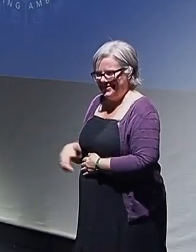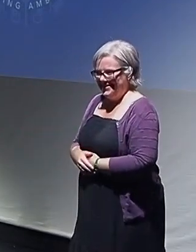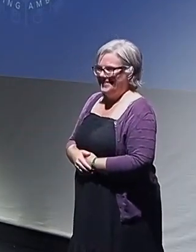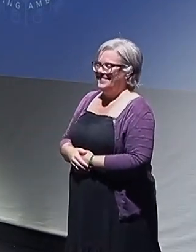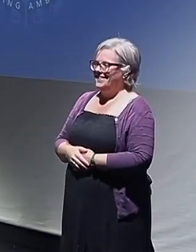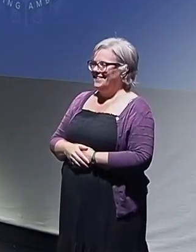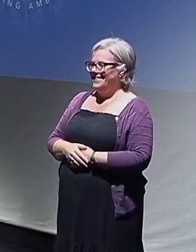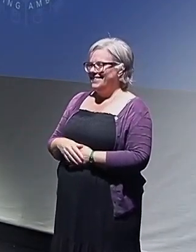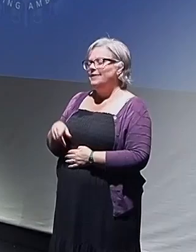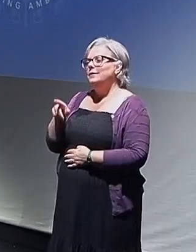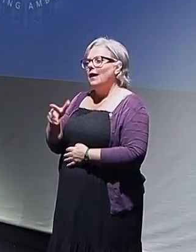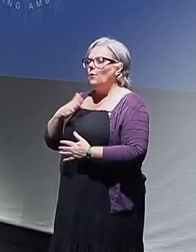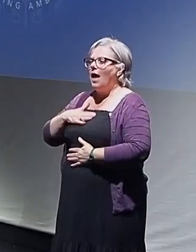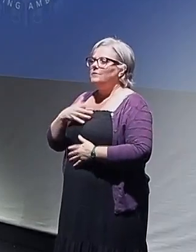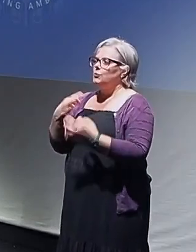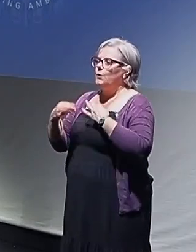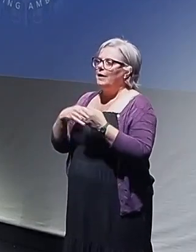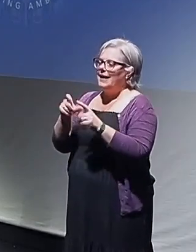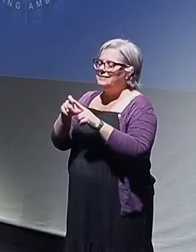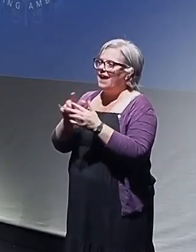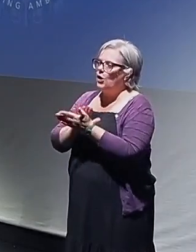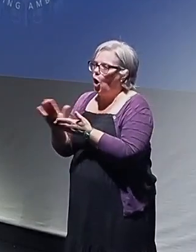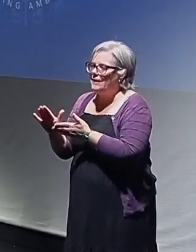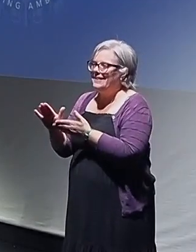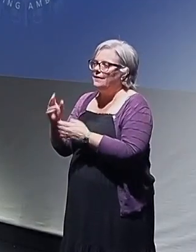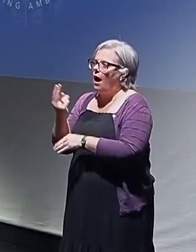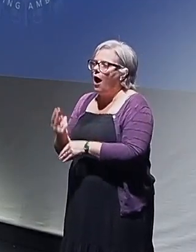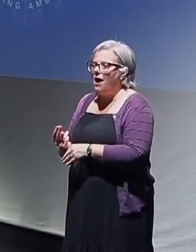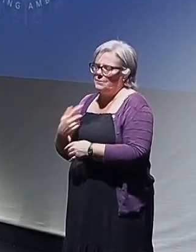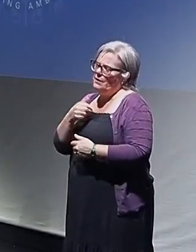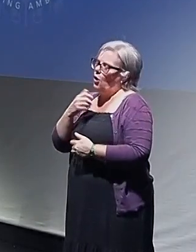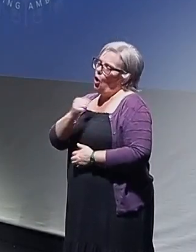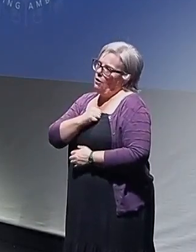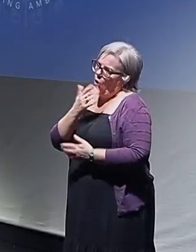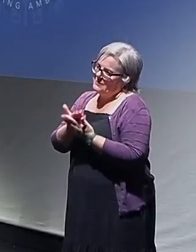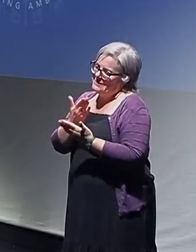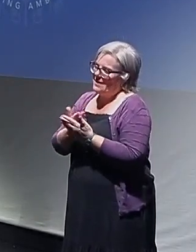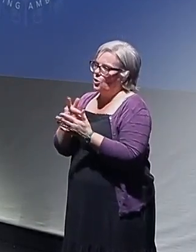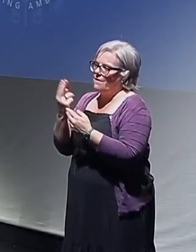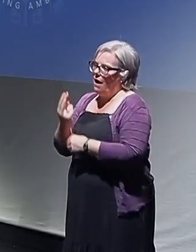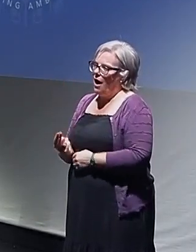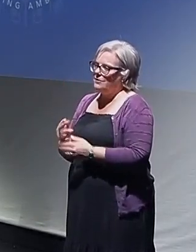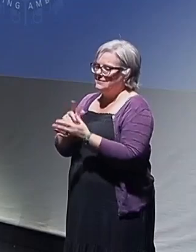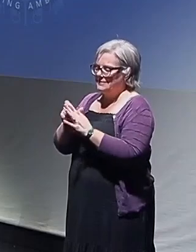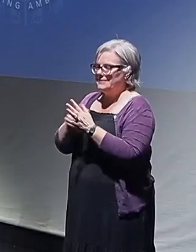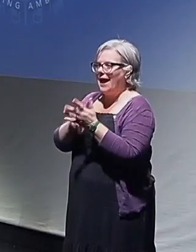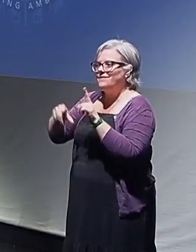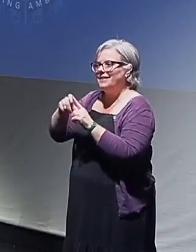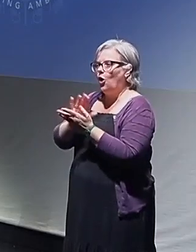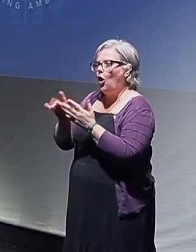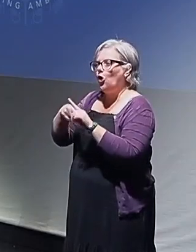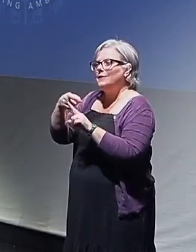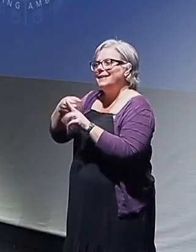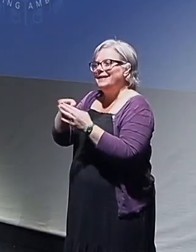I would love to play David Hockney. You know, because of the art, I'm obsessed with art, so I really have these sort of fascinations